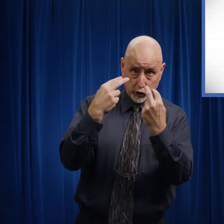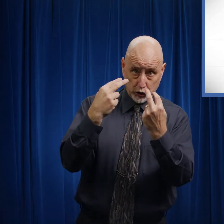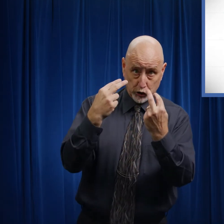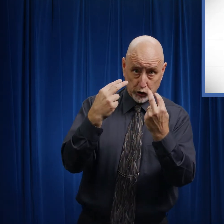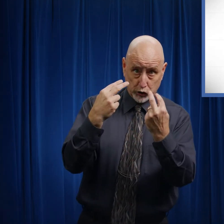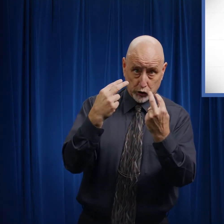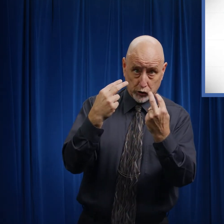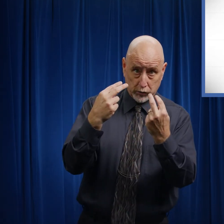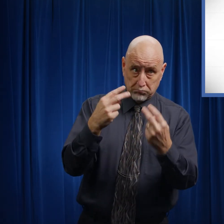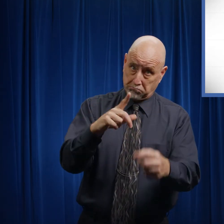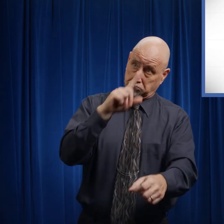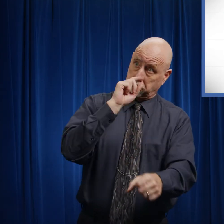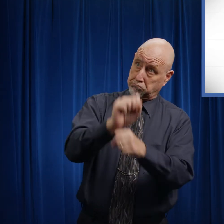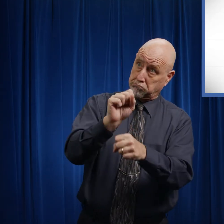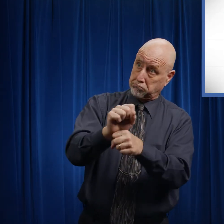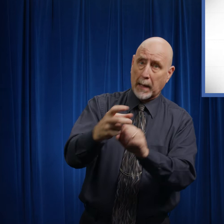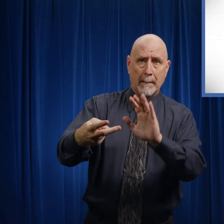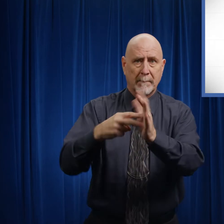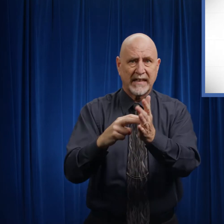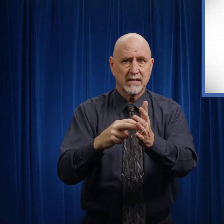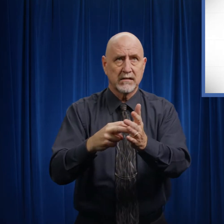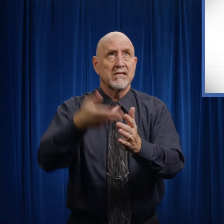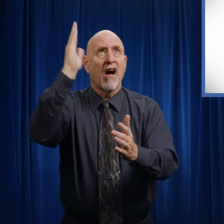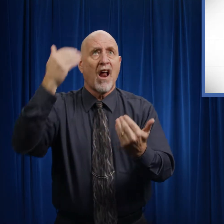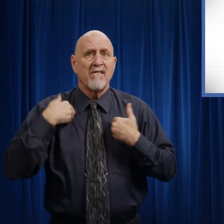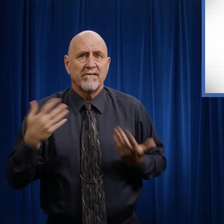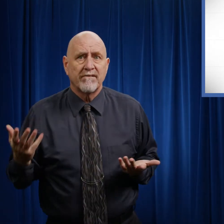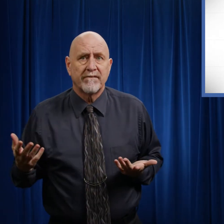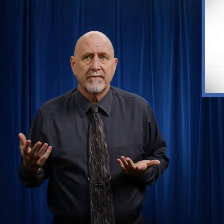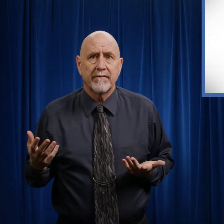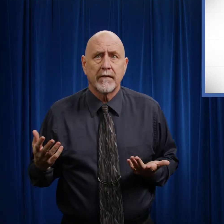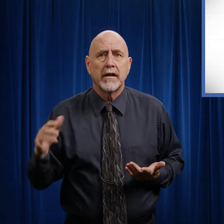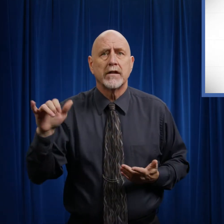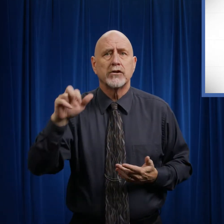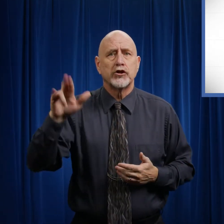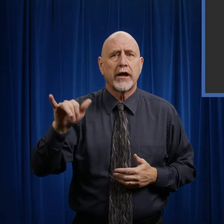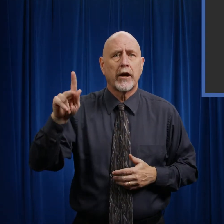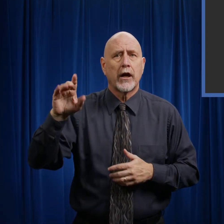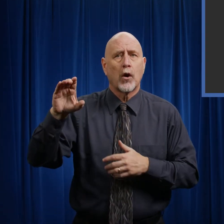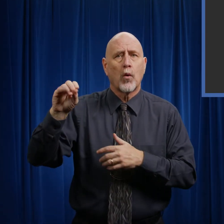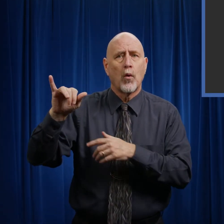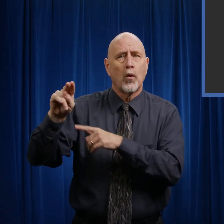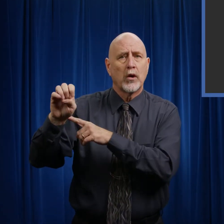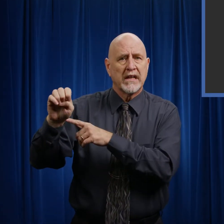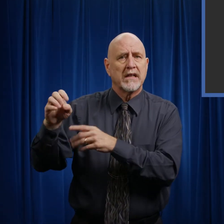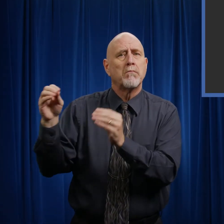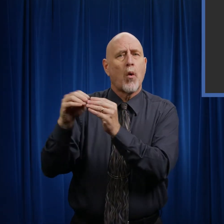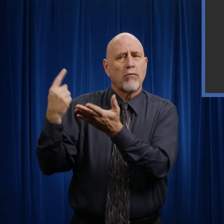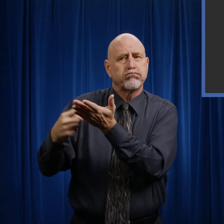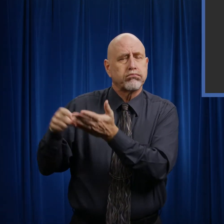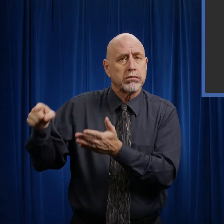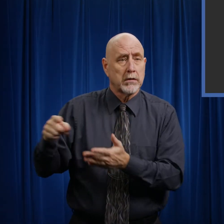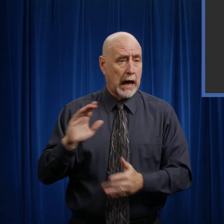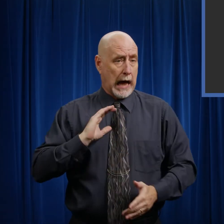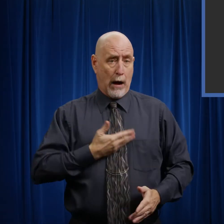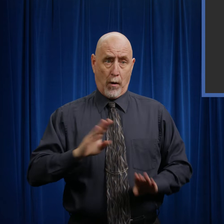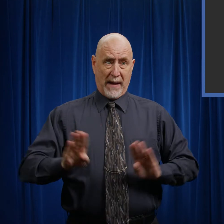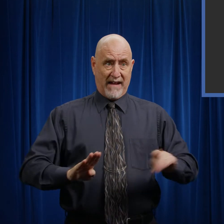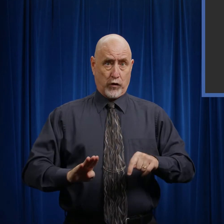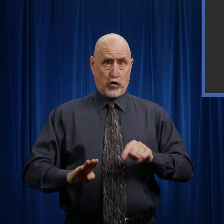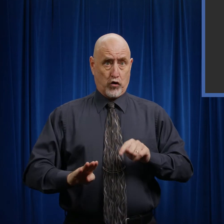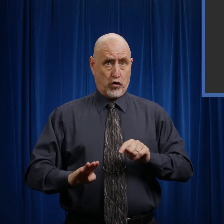to watch this video, in a very real sense, there has to be a God. Jerry Coyne went on to say that